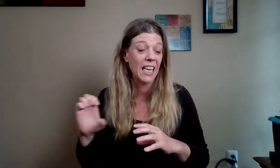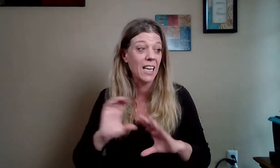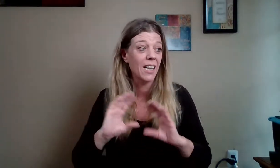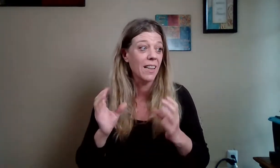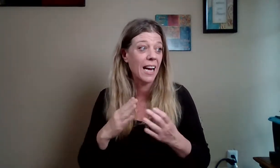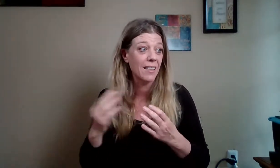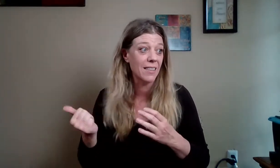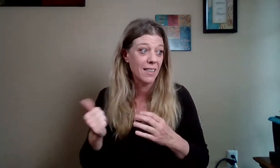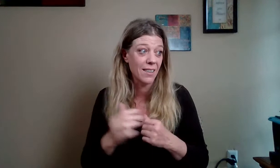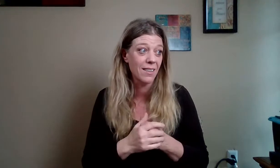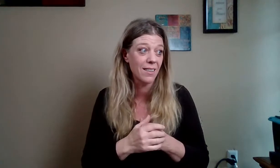C classes.